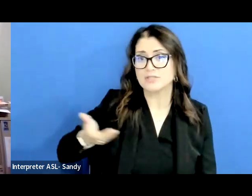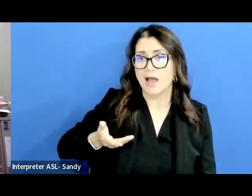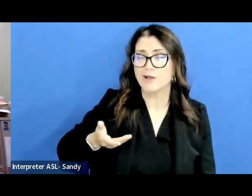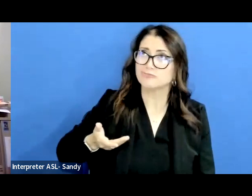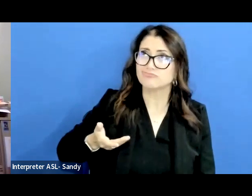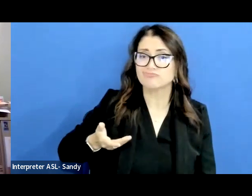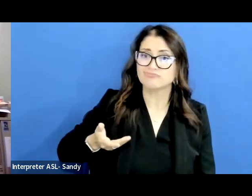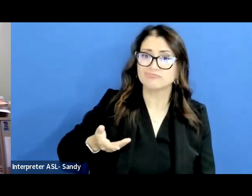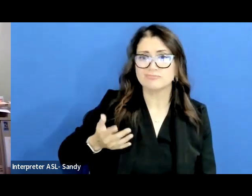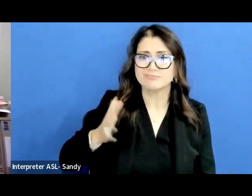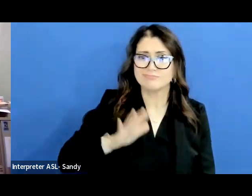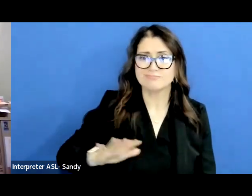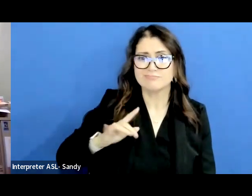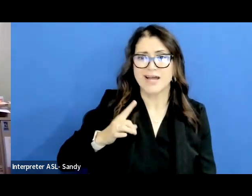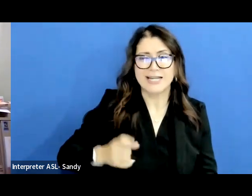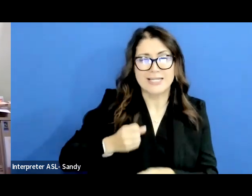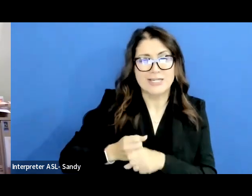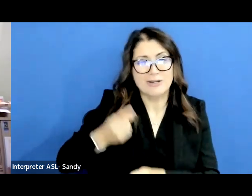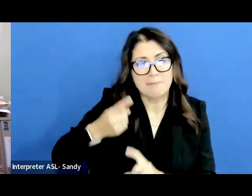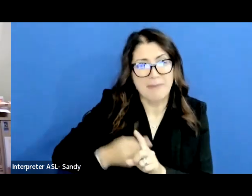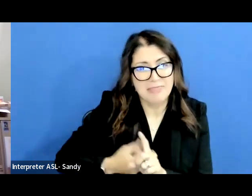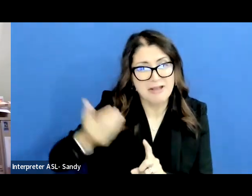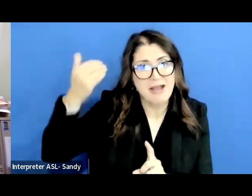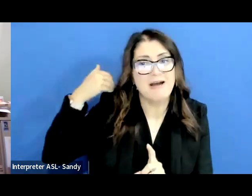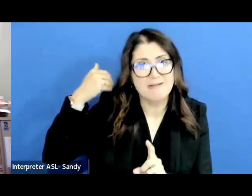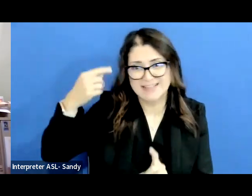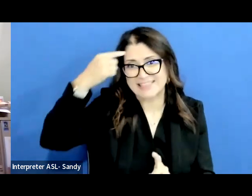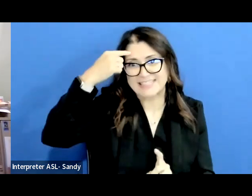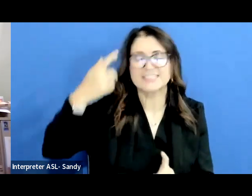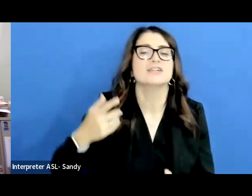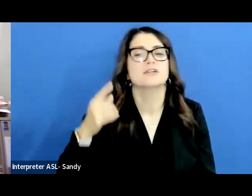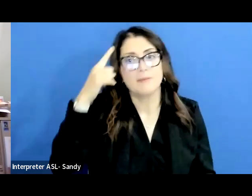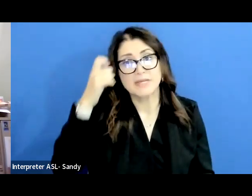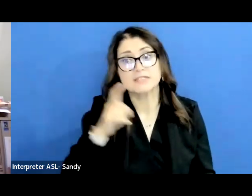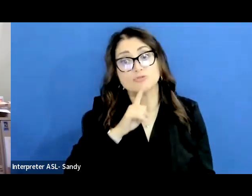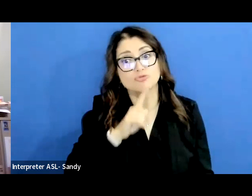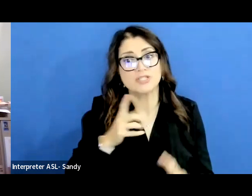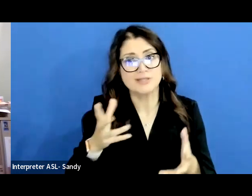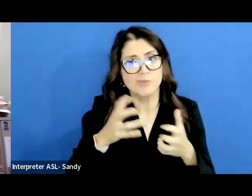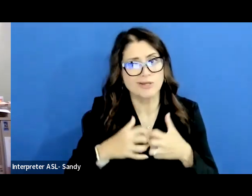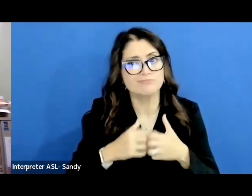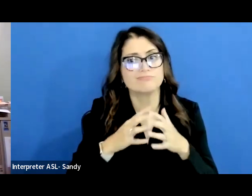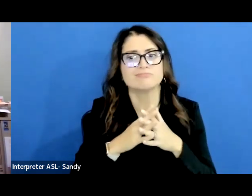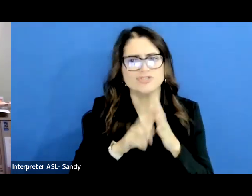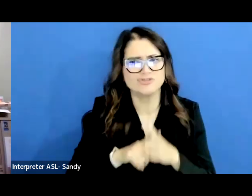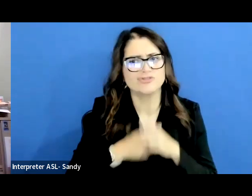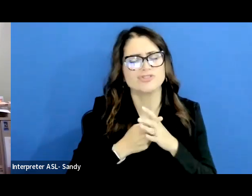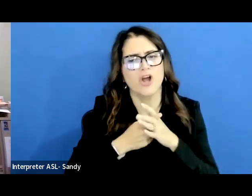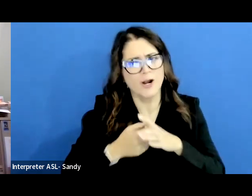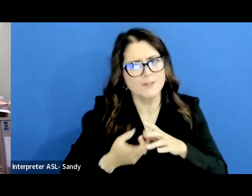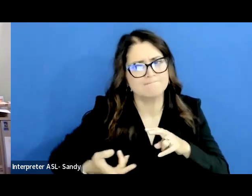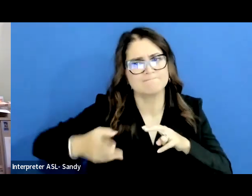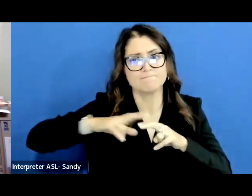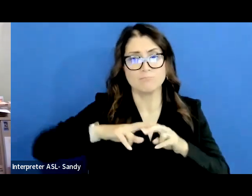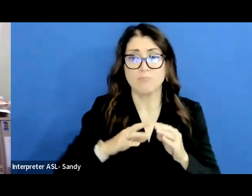over a year and a month ago, I think it is, because they really wanted to start increasing the